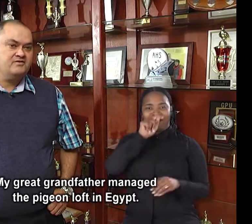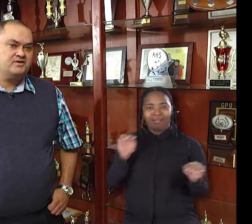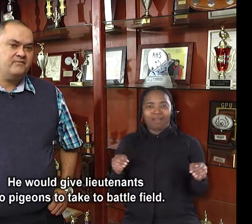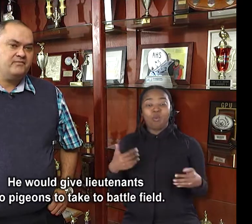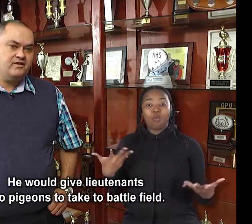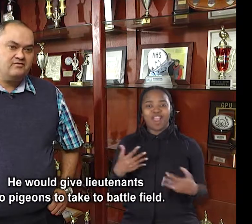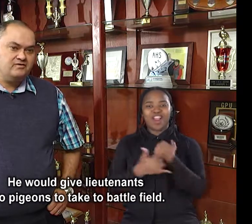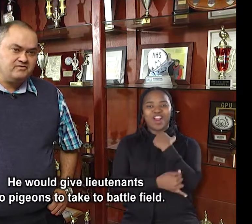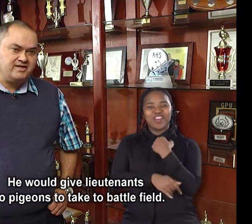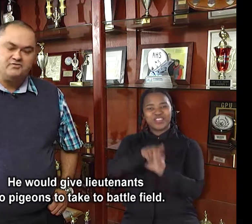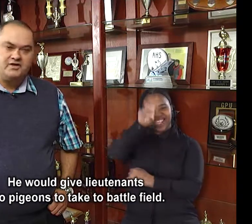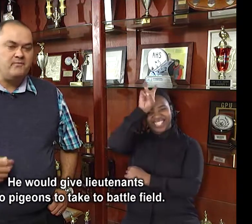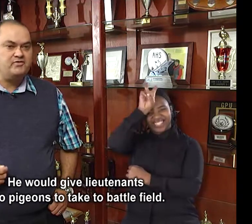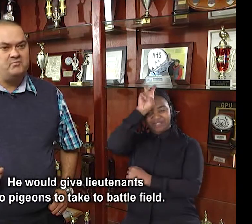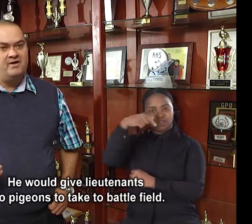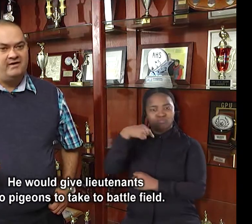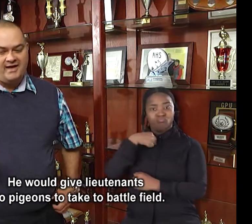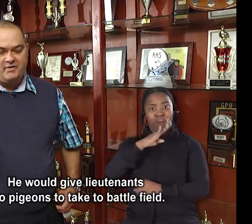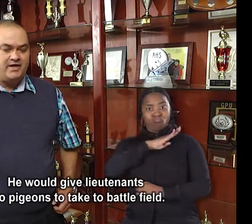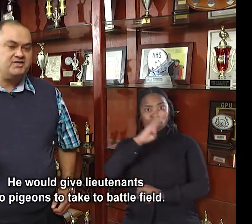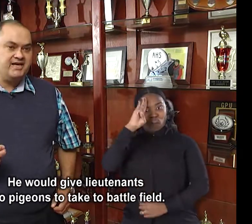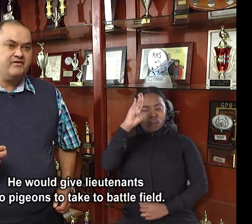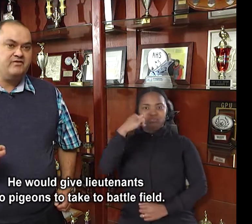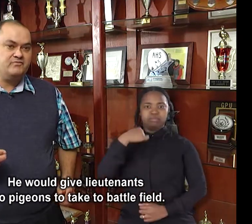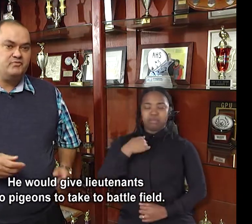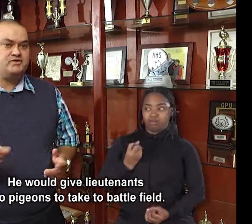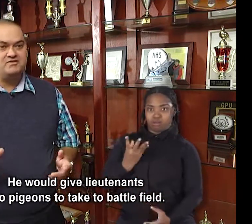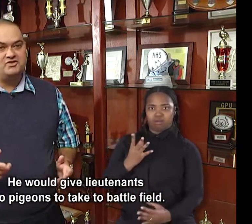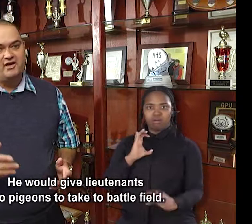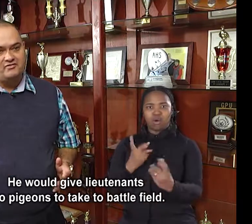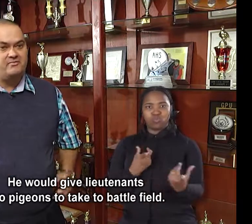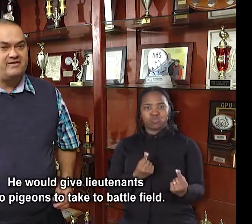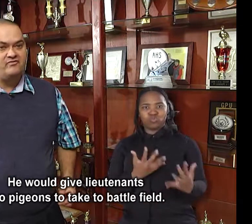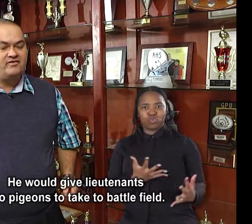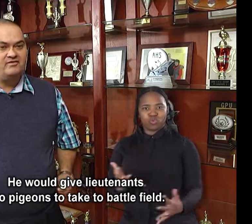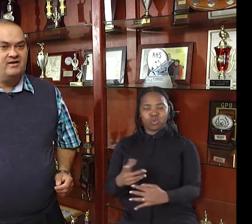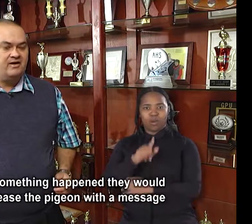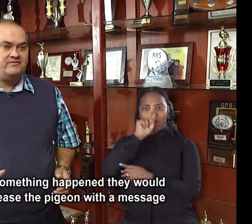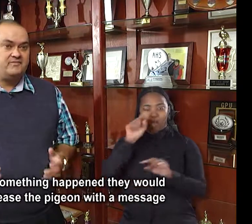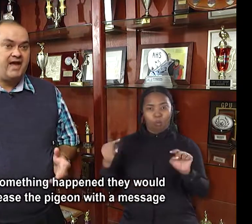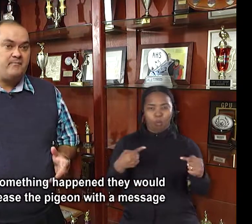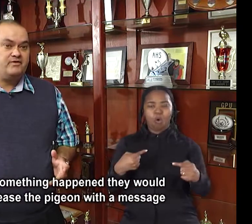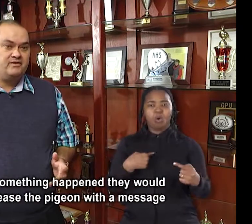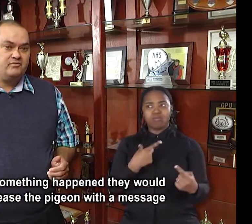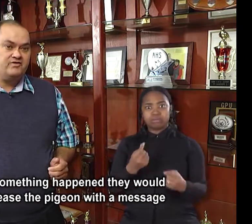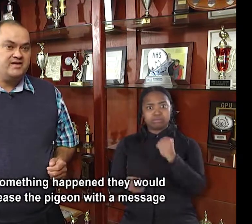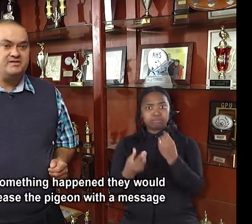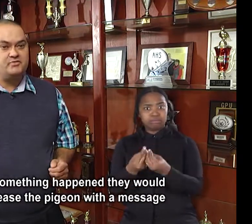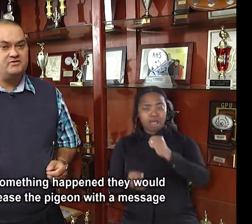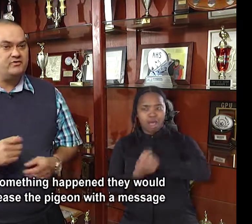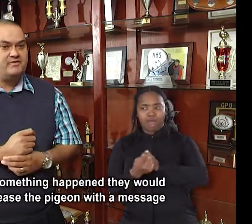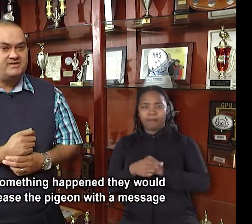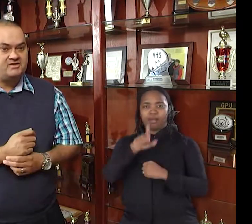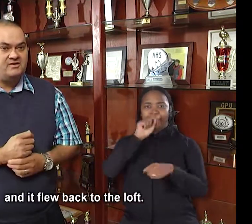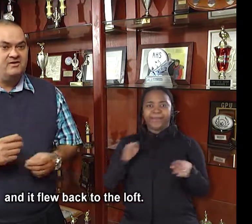Egypt. So lieutenants would come to him and he would actually give them 2 pigeons to go to the battlefield, and if something happened they would release